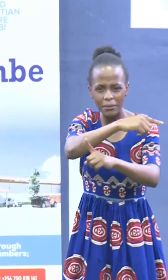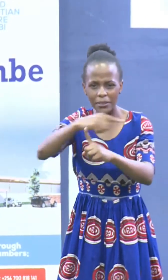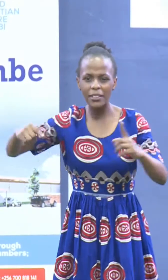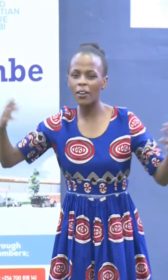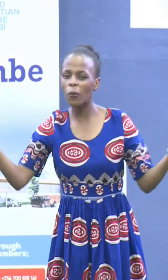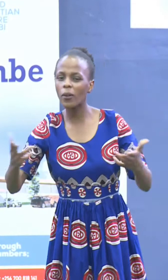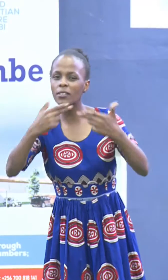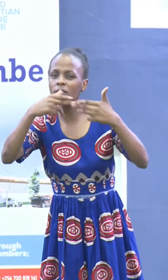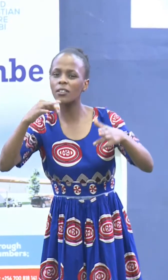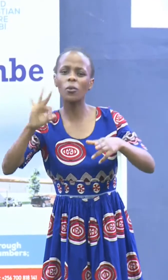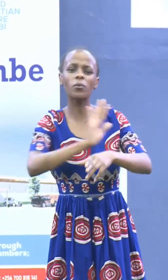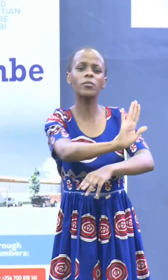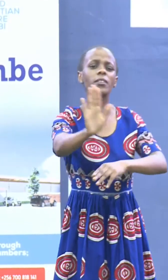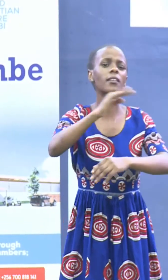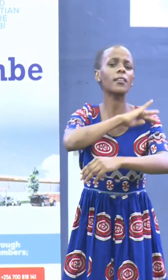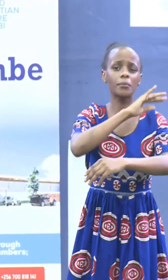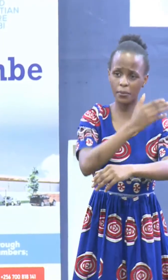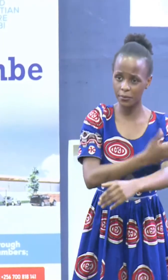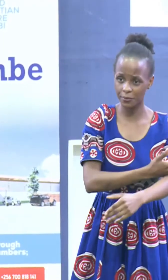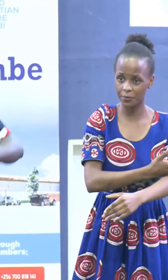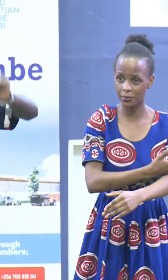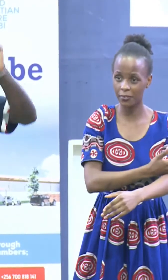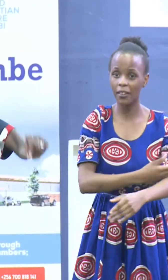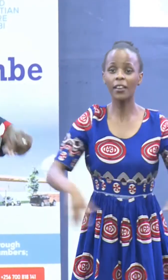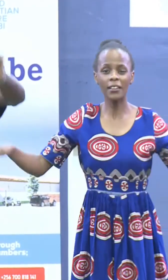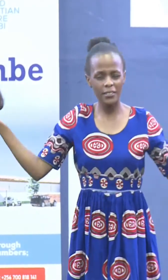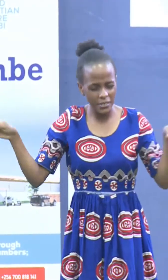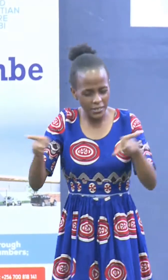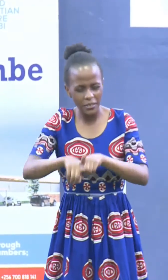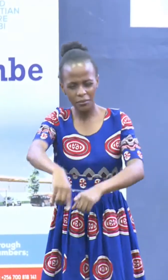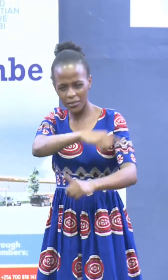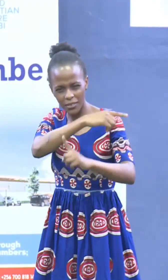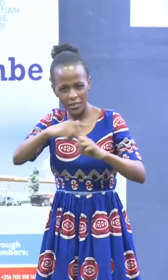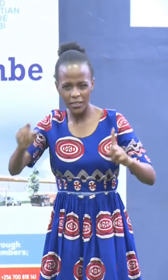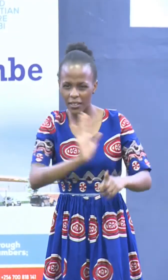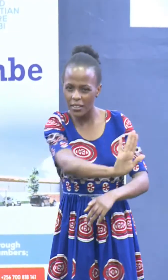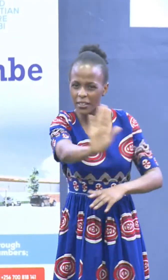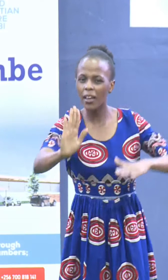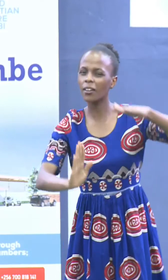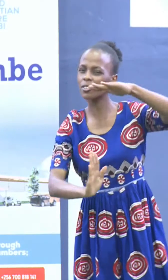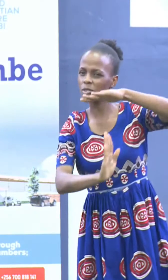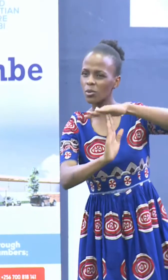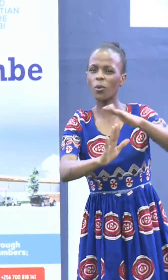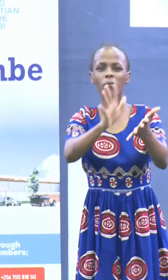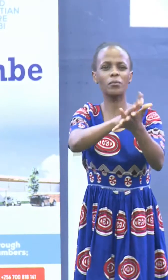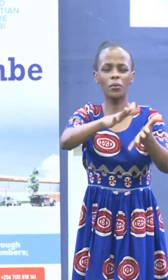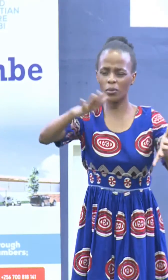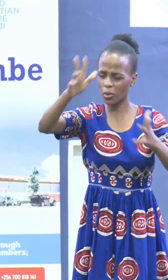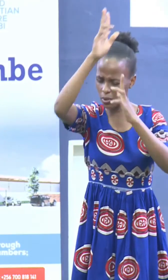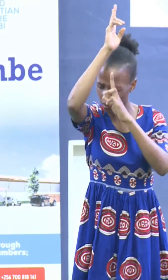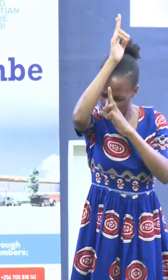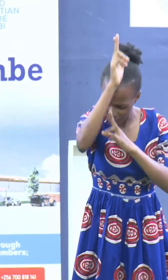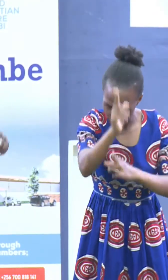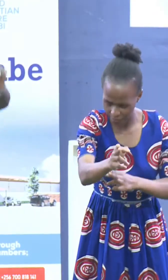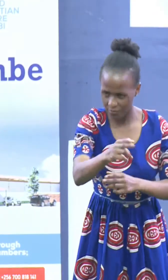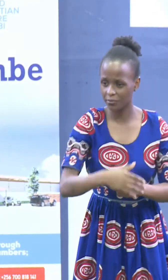mwe gasookera. He was killing the beginning of their strength. Yali atta kitiibwa kyabwe ekisinga mwe kiri. He was killing the excellence of